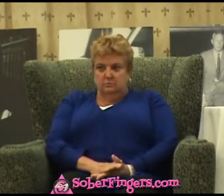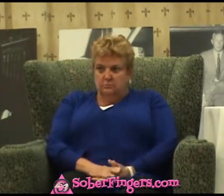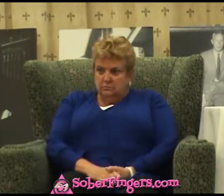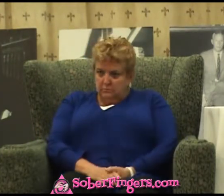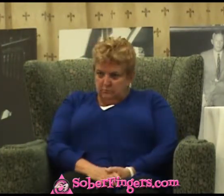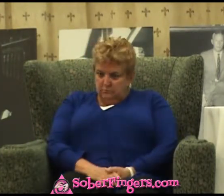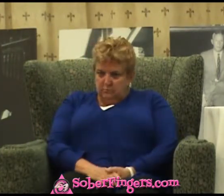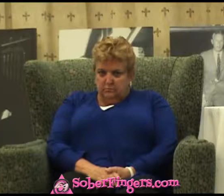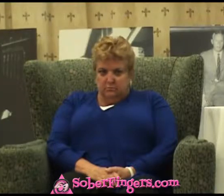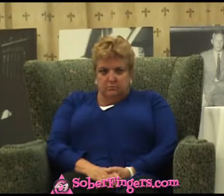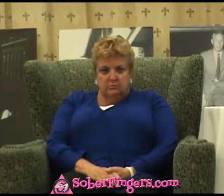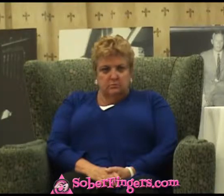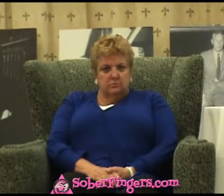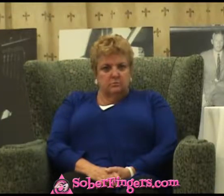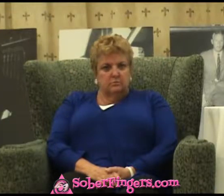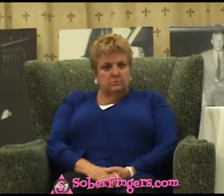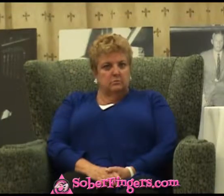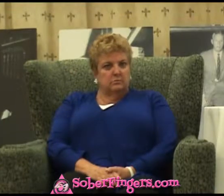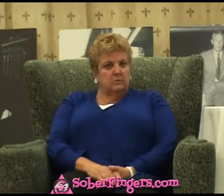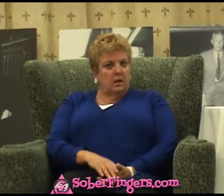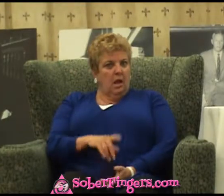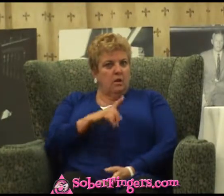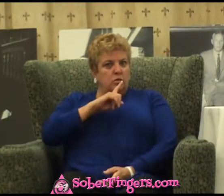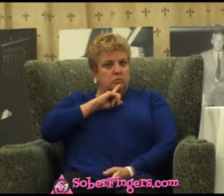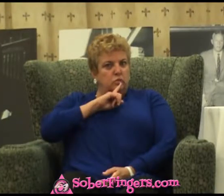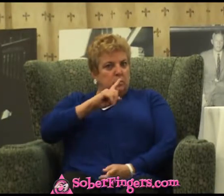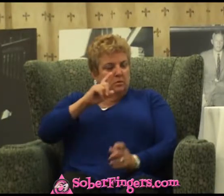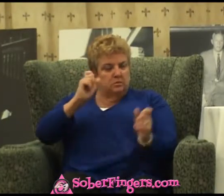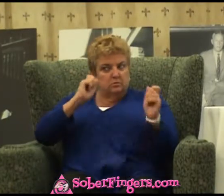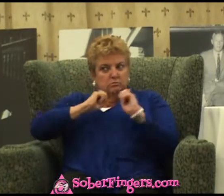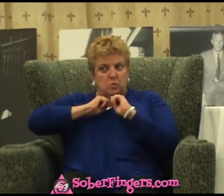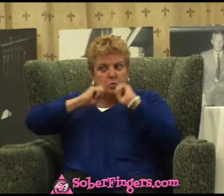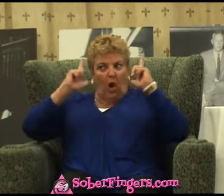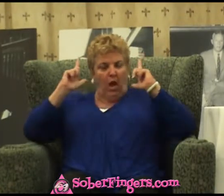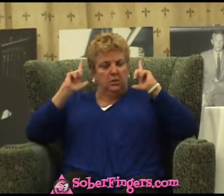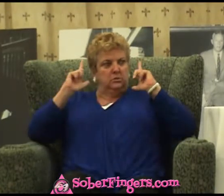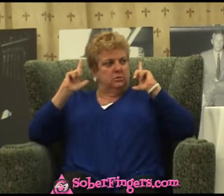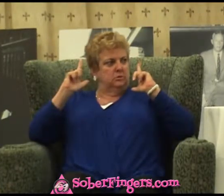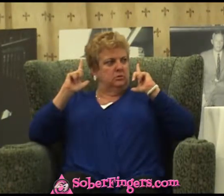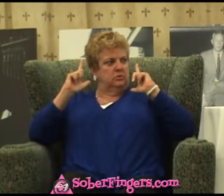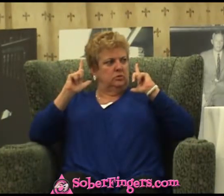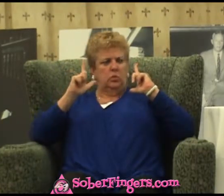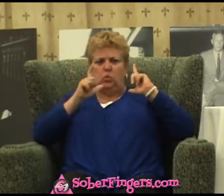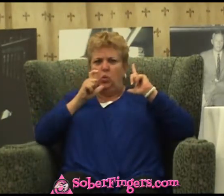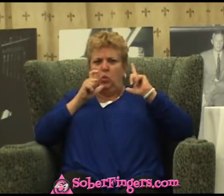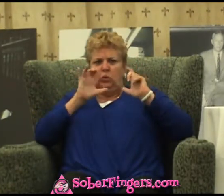I was genuinely caught by surprise. Because who does that? You know?